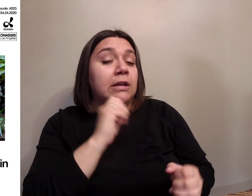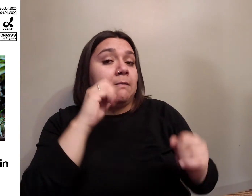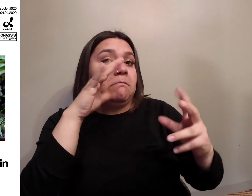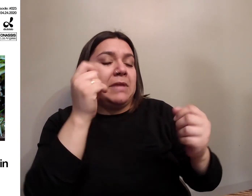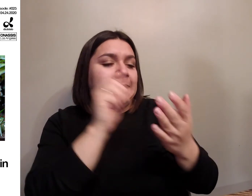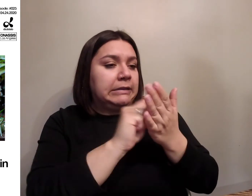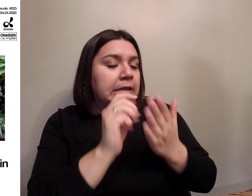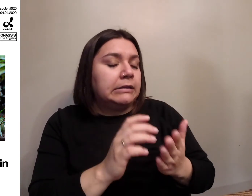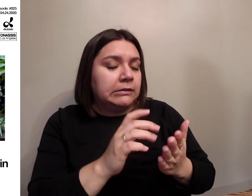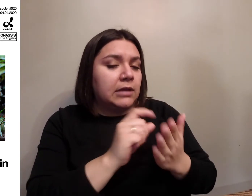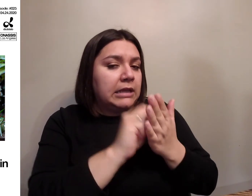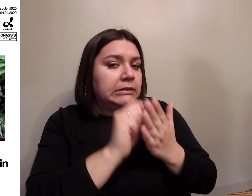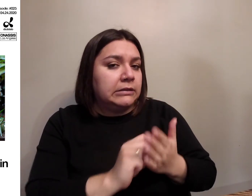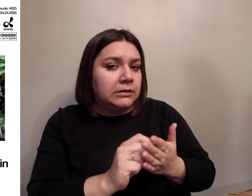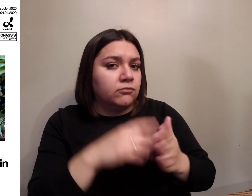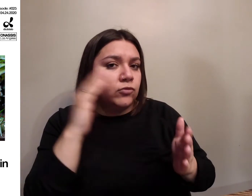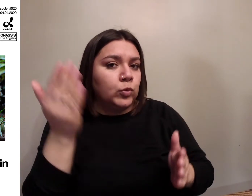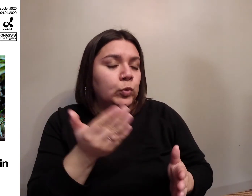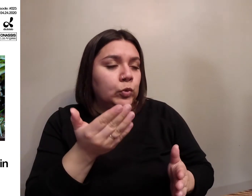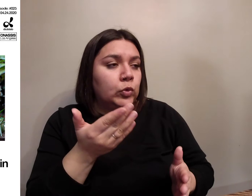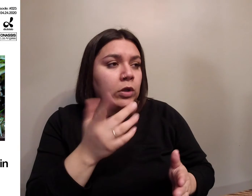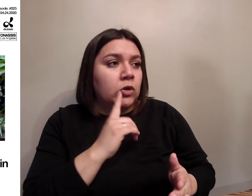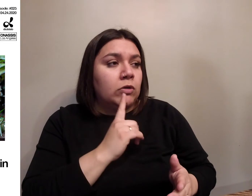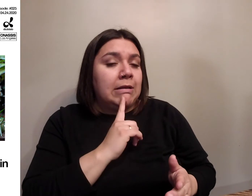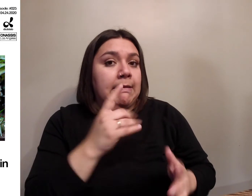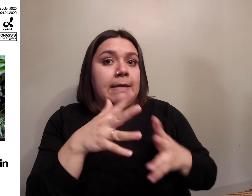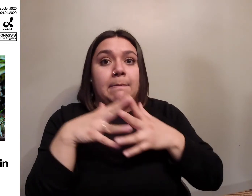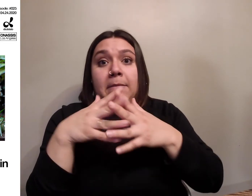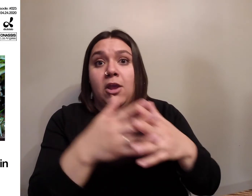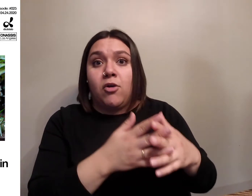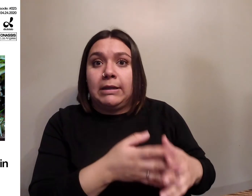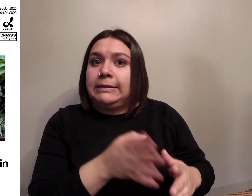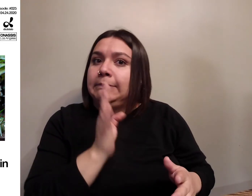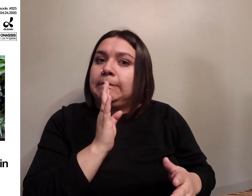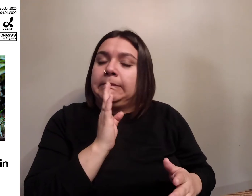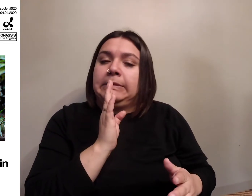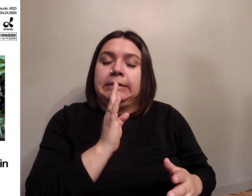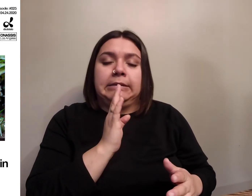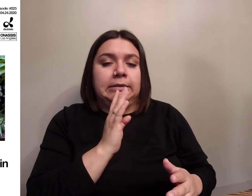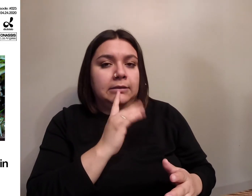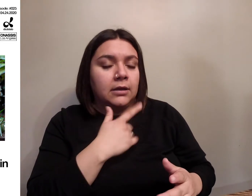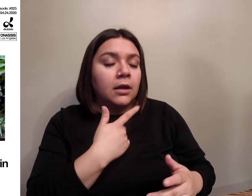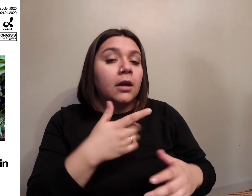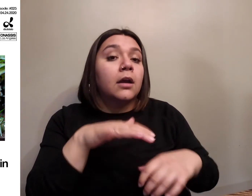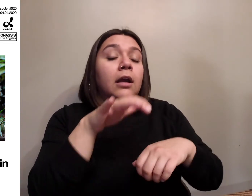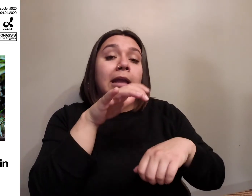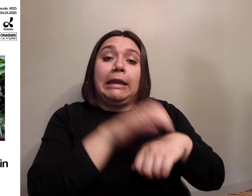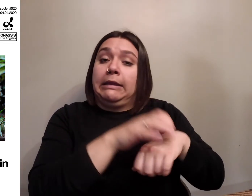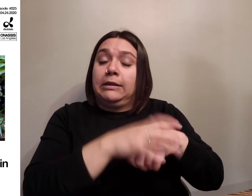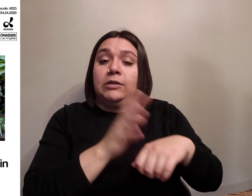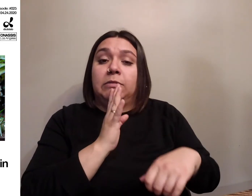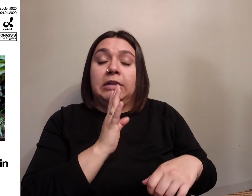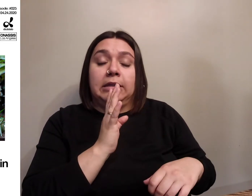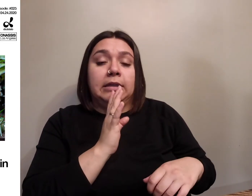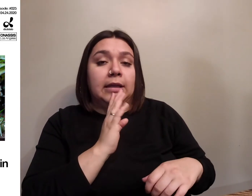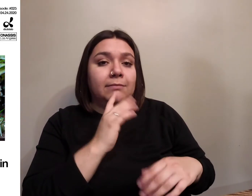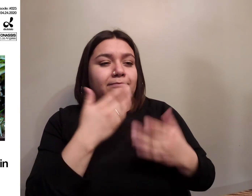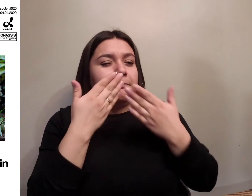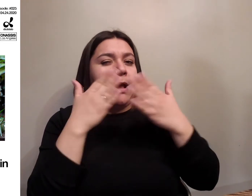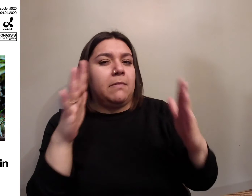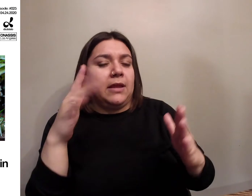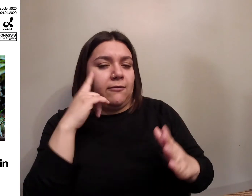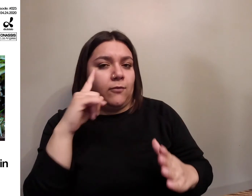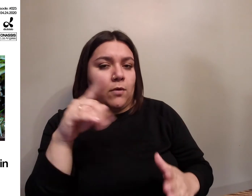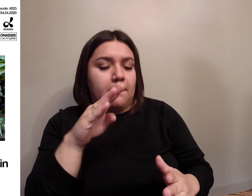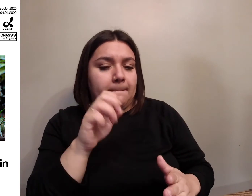It resonates with me deeply. And Benjamin is I think is a remarkable mind, a remarkable